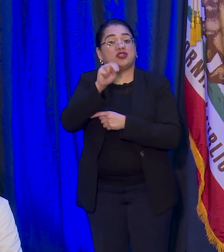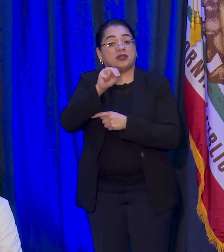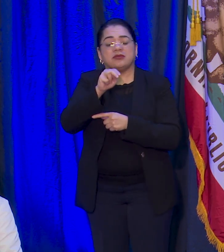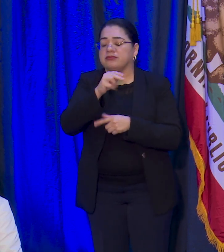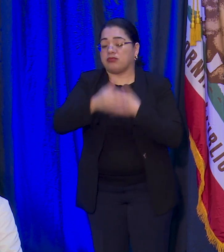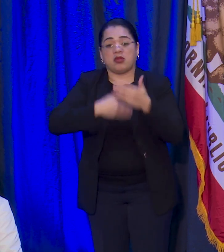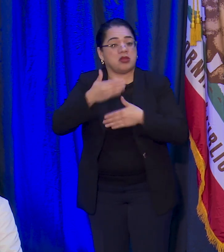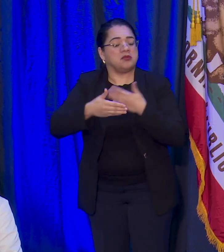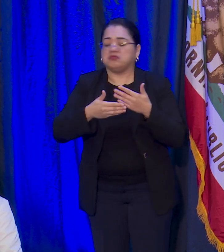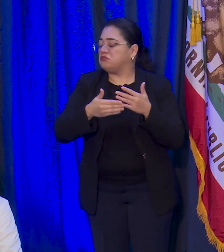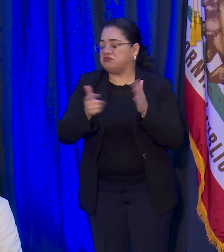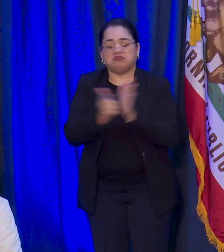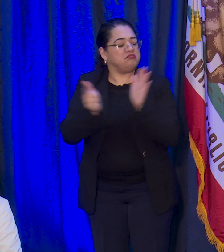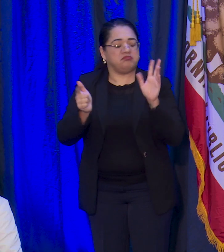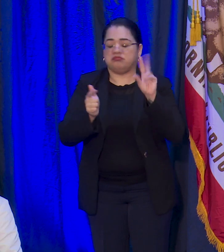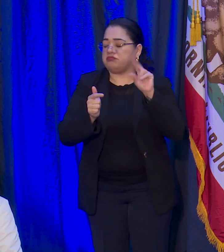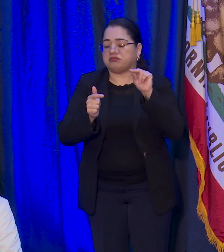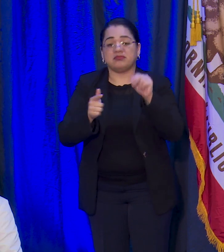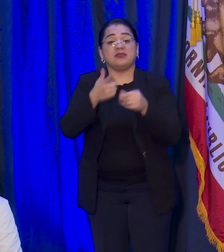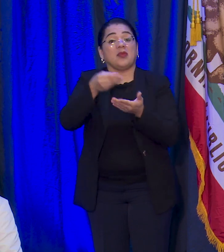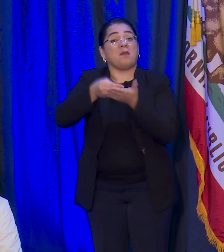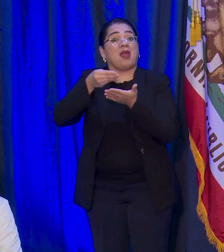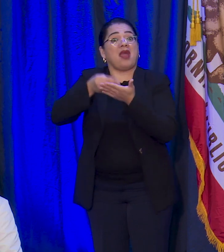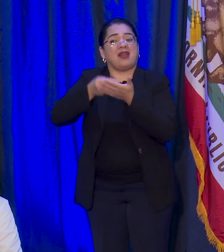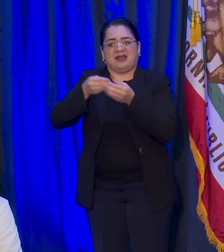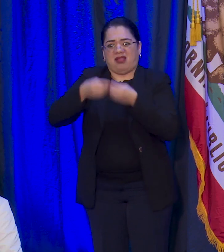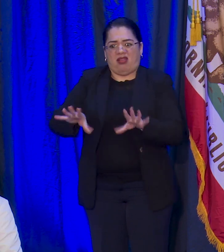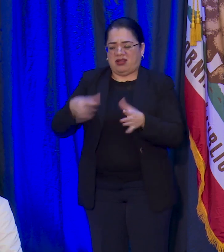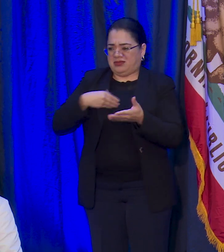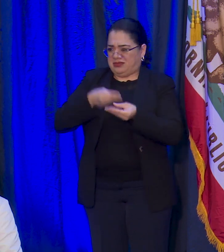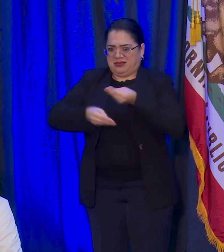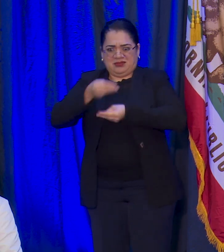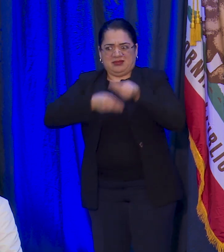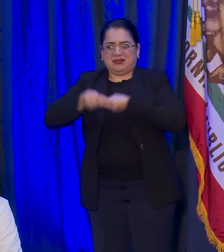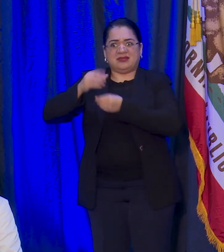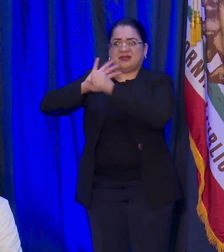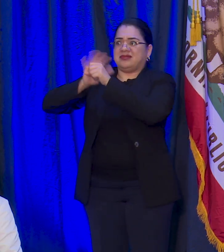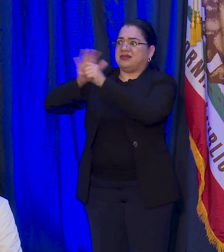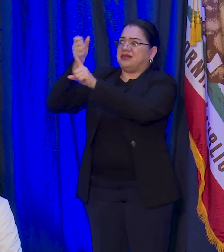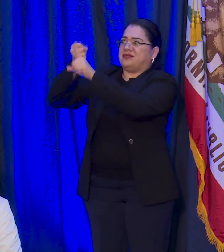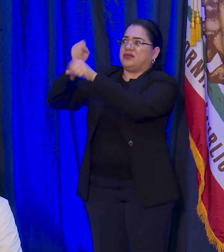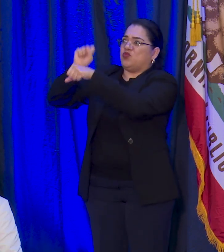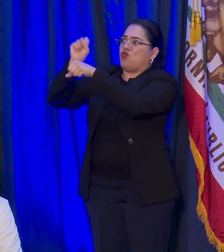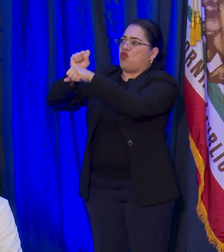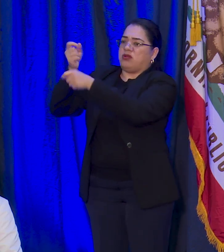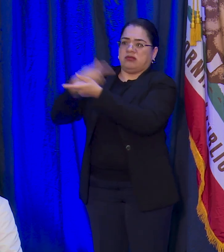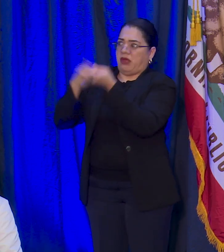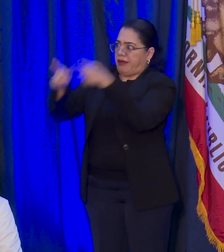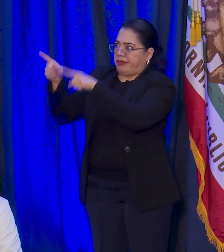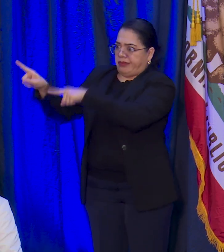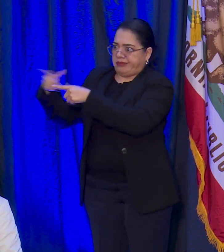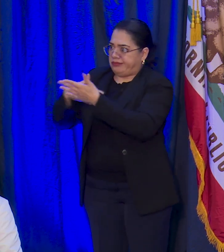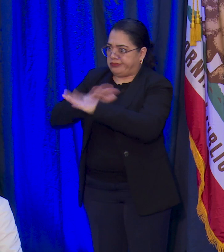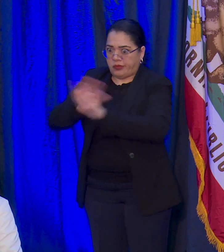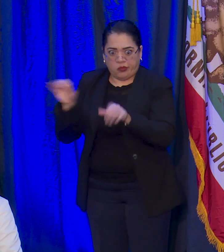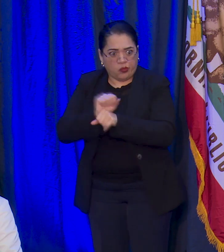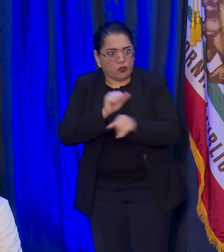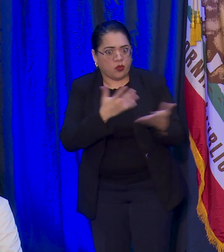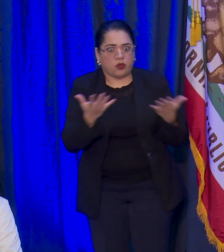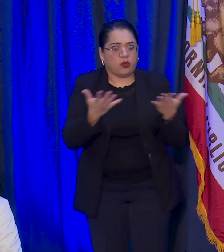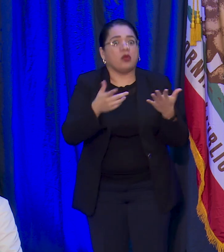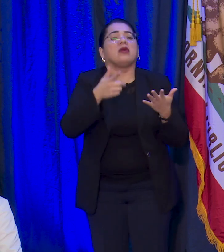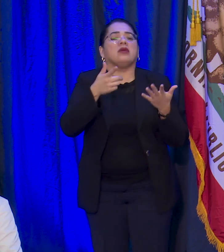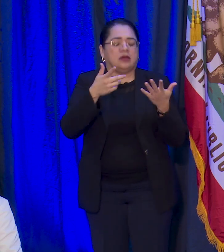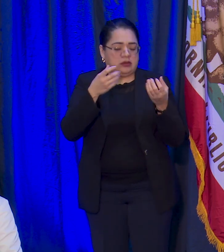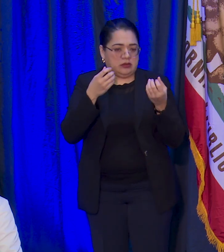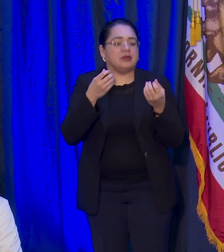or are unhealthy because of COVID-19 or have not been able to go to work. You will not be evicted from your home or apartment. That's been a